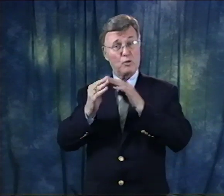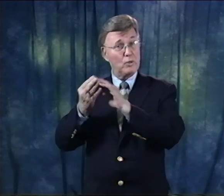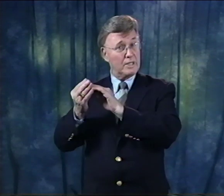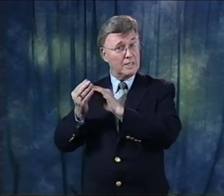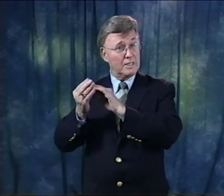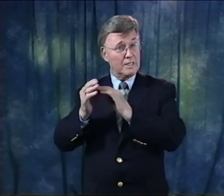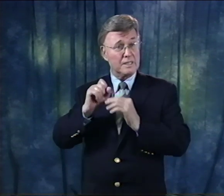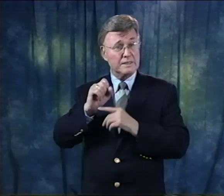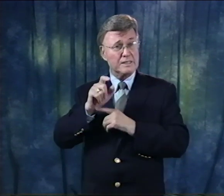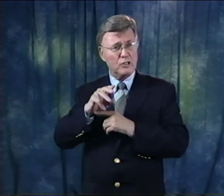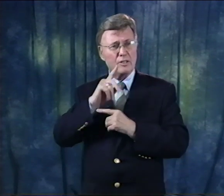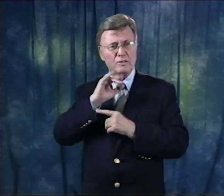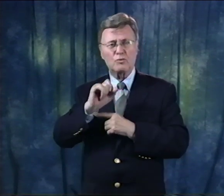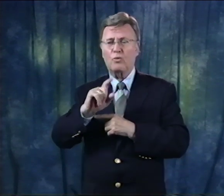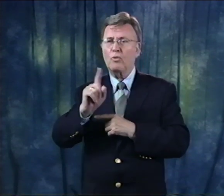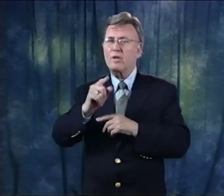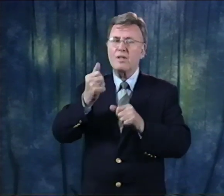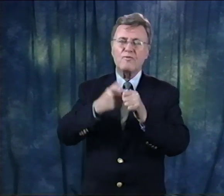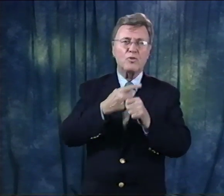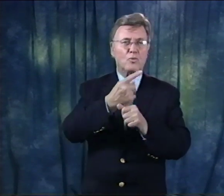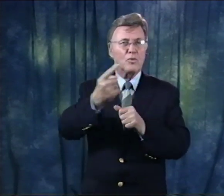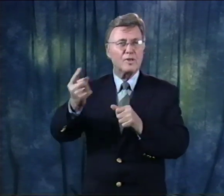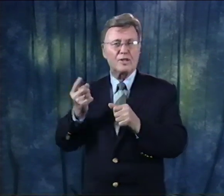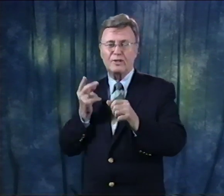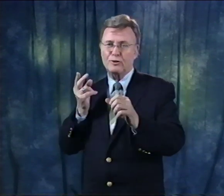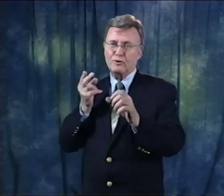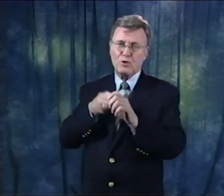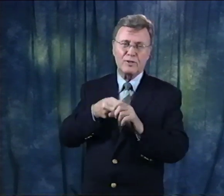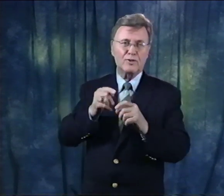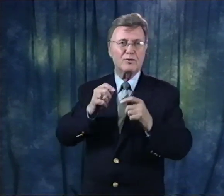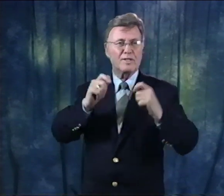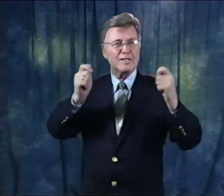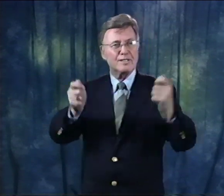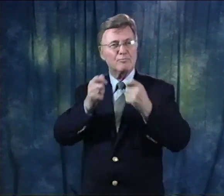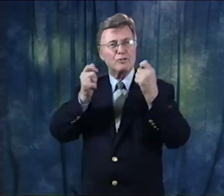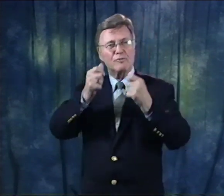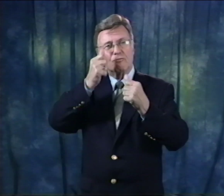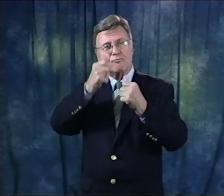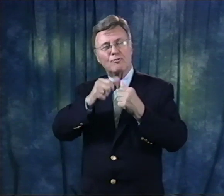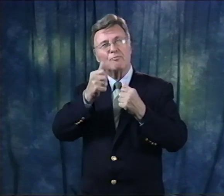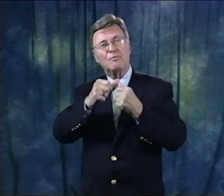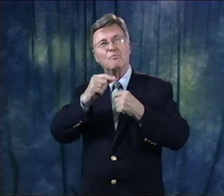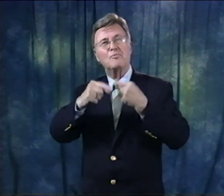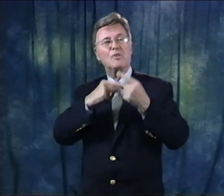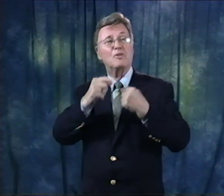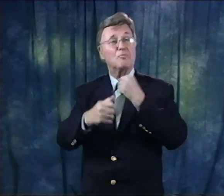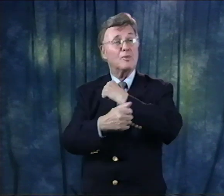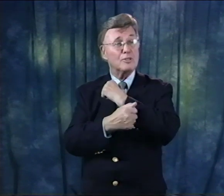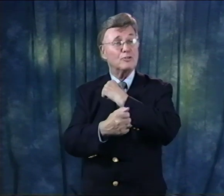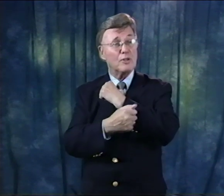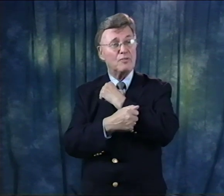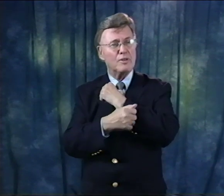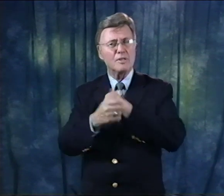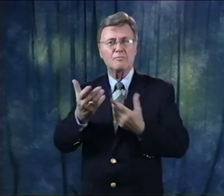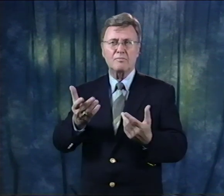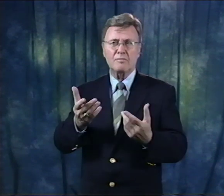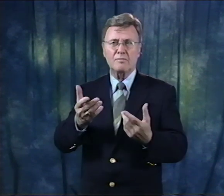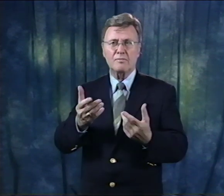A community Seder is where everyone joins in to celebrate and remember about